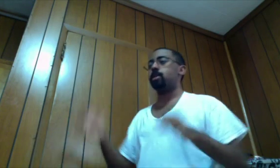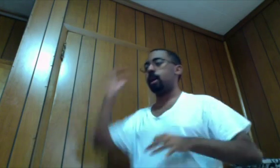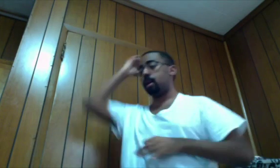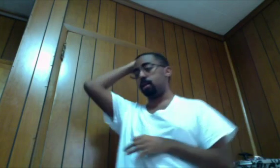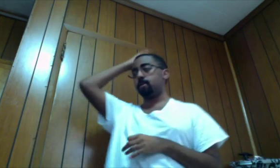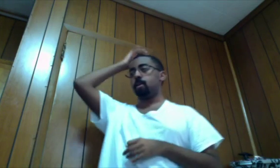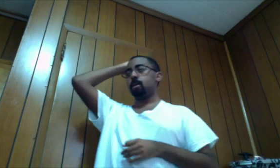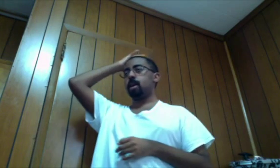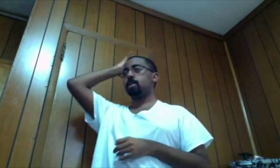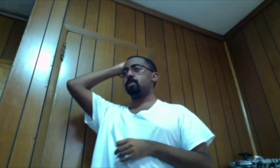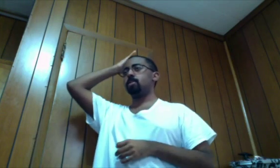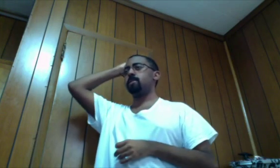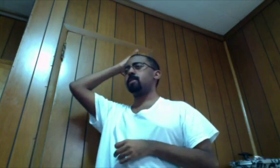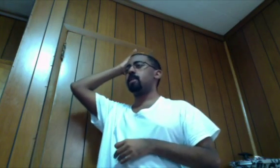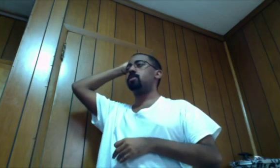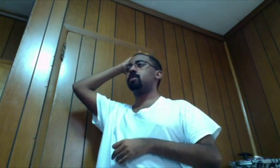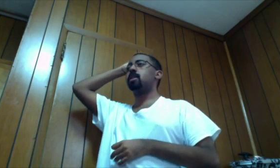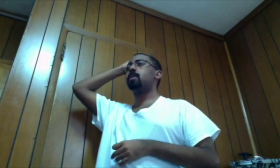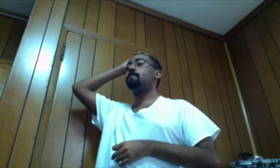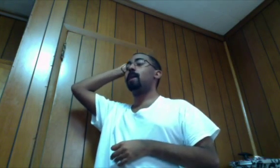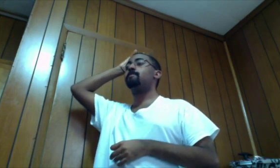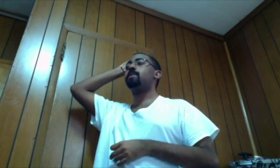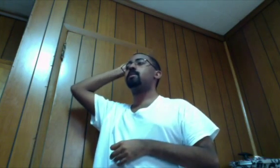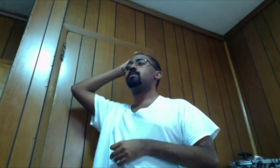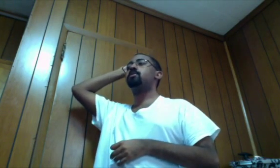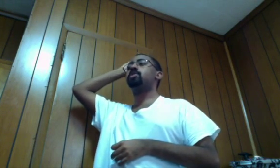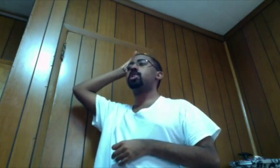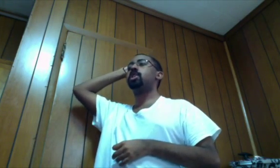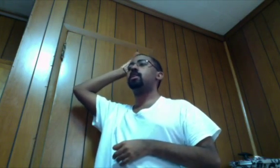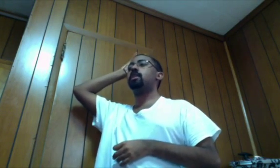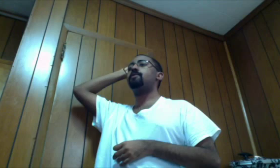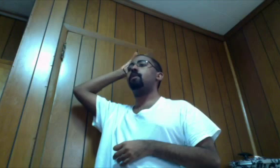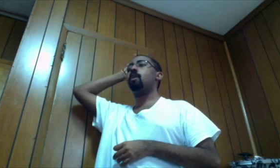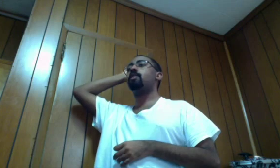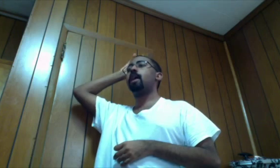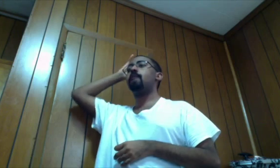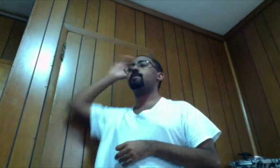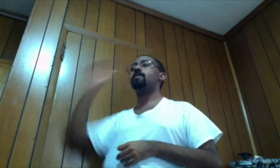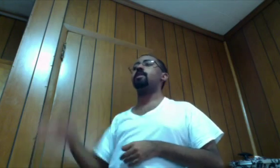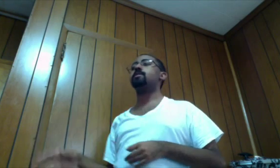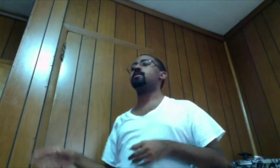had ice clones. Because I think it might be considered cheating if you already have dust.